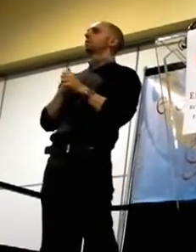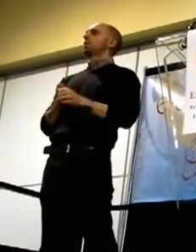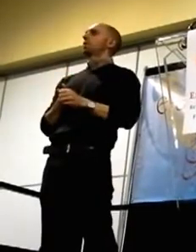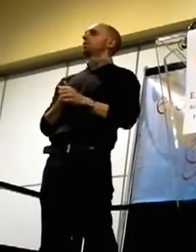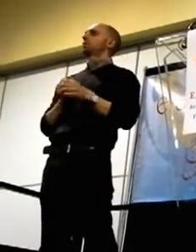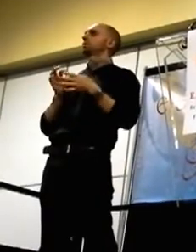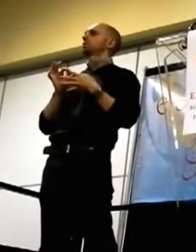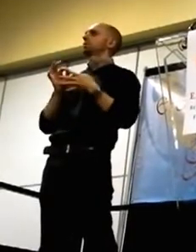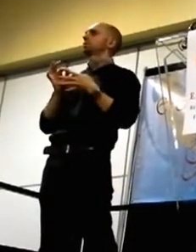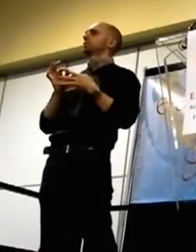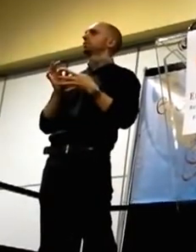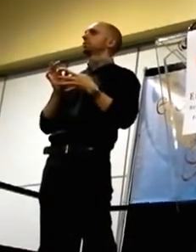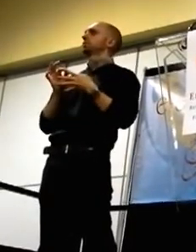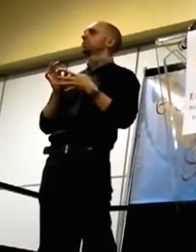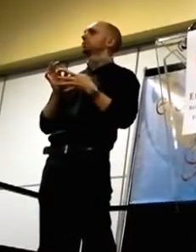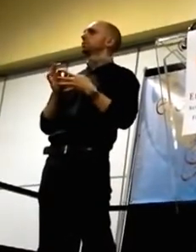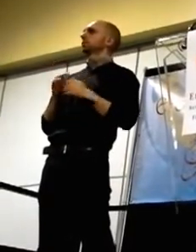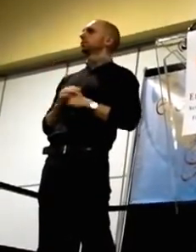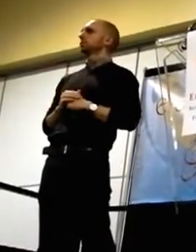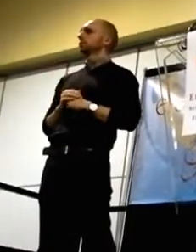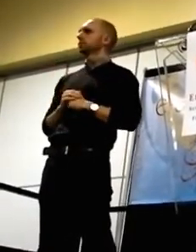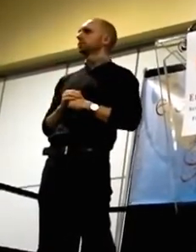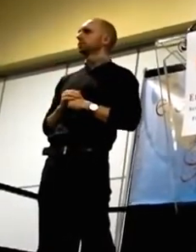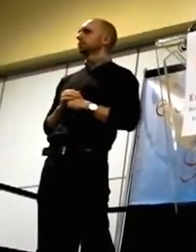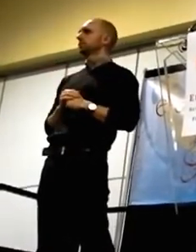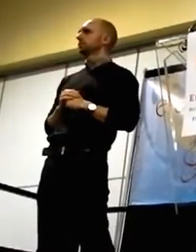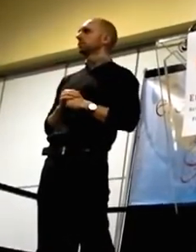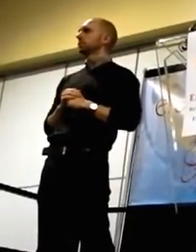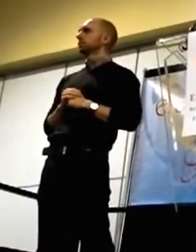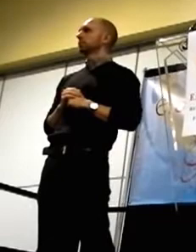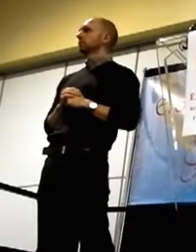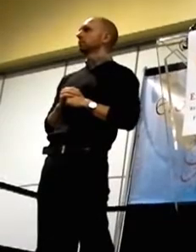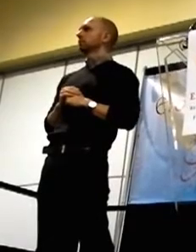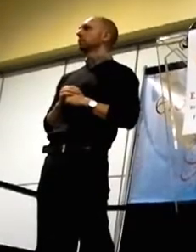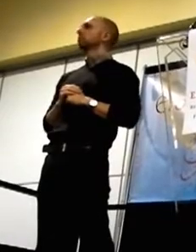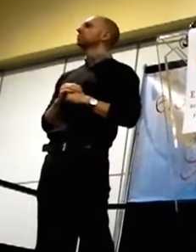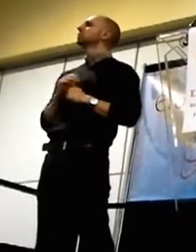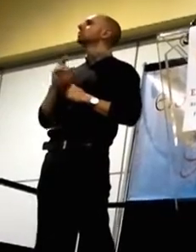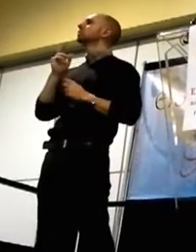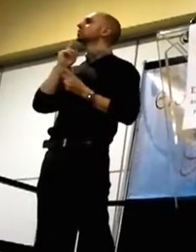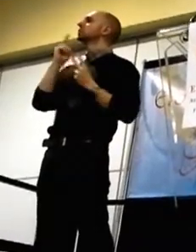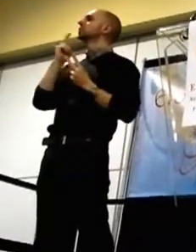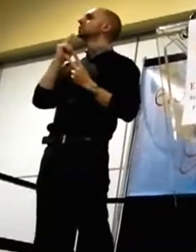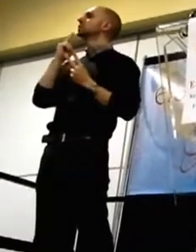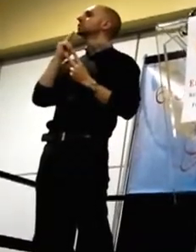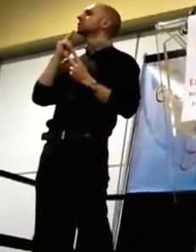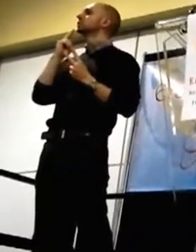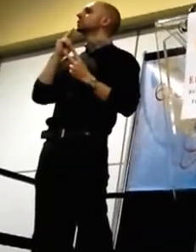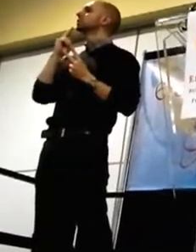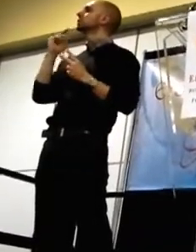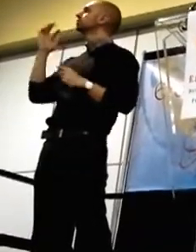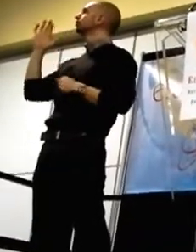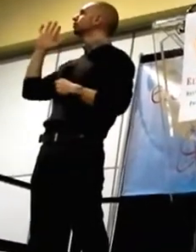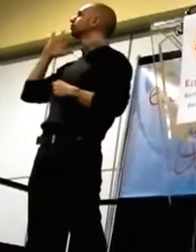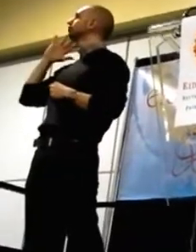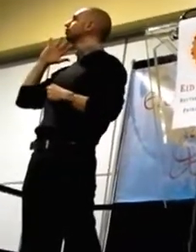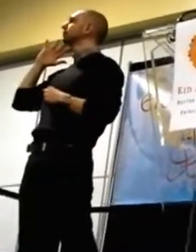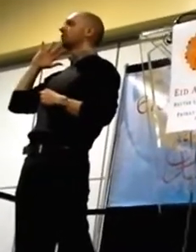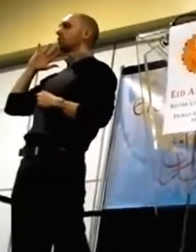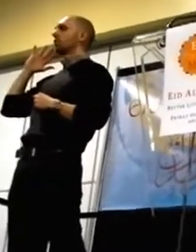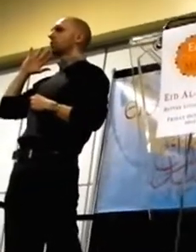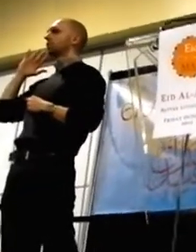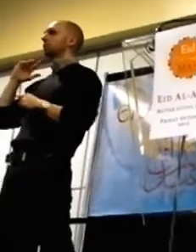all of what we are seeing today in the bloodshed that existed throughout history and